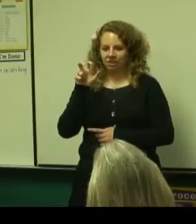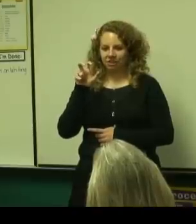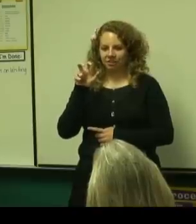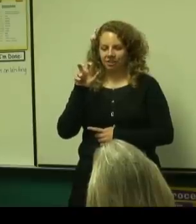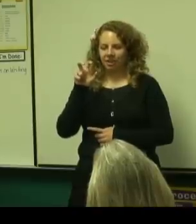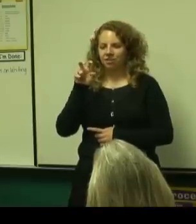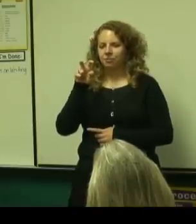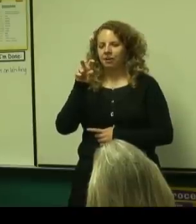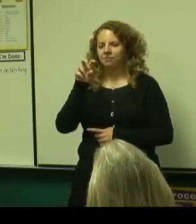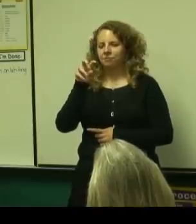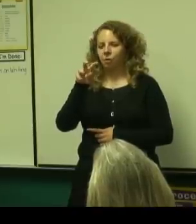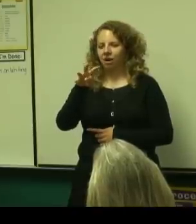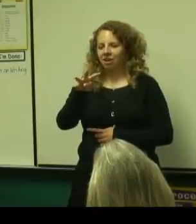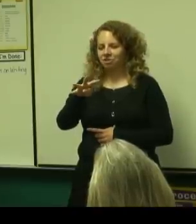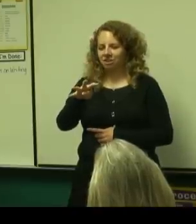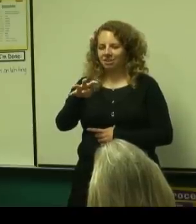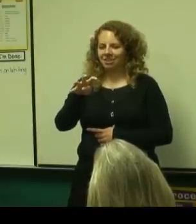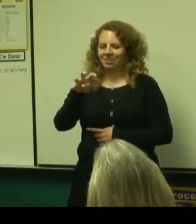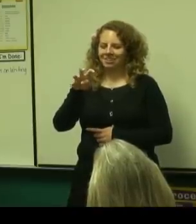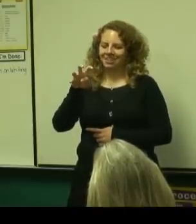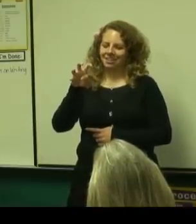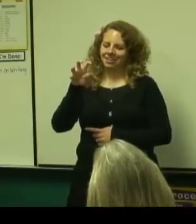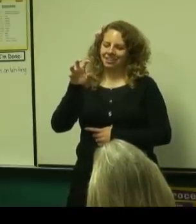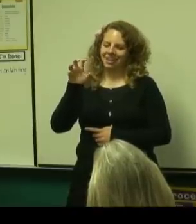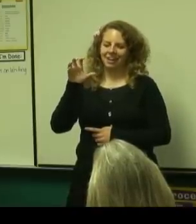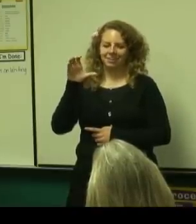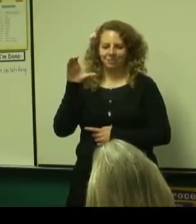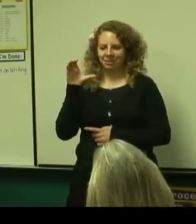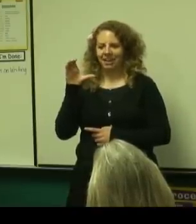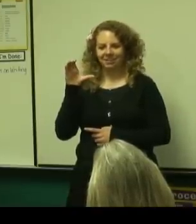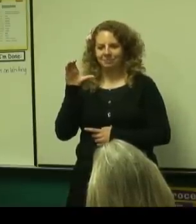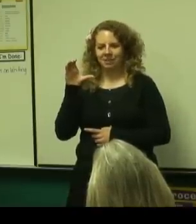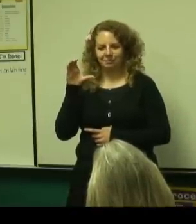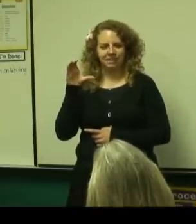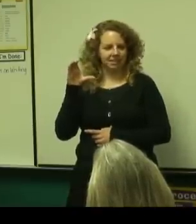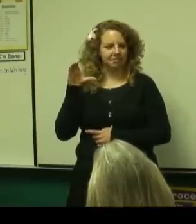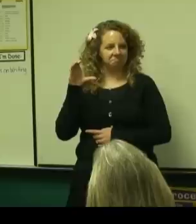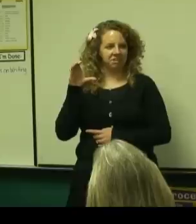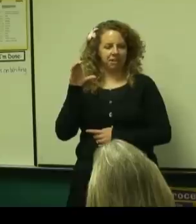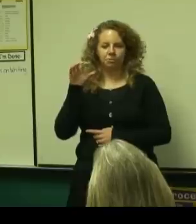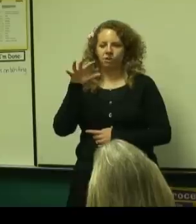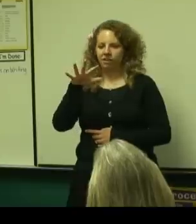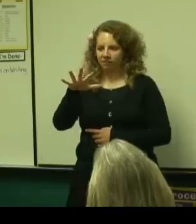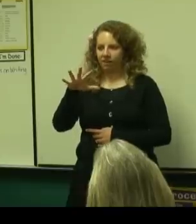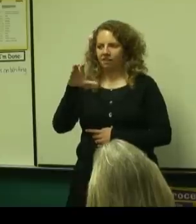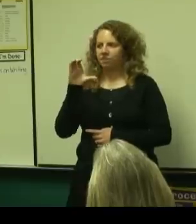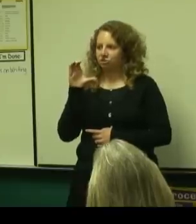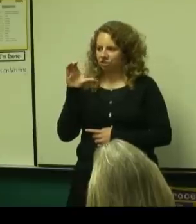300, and then about 400, then it kind of would just have to become a C at that point, like